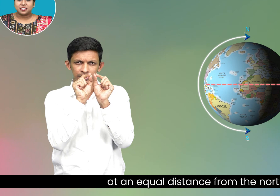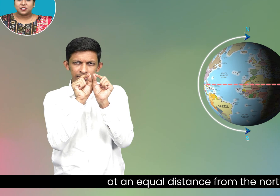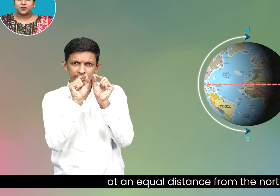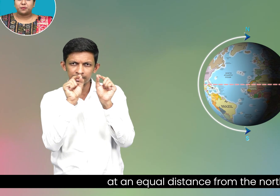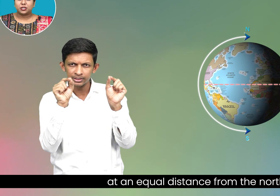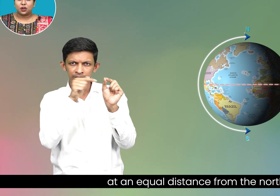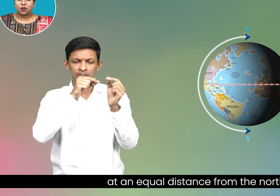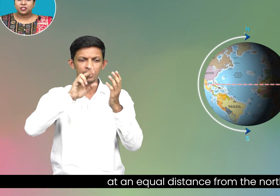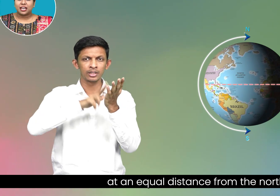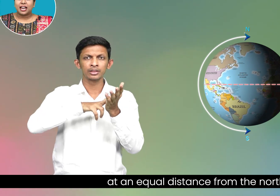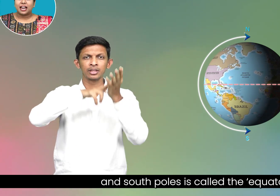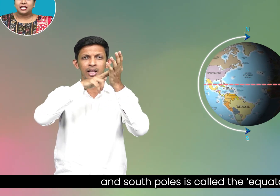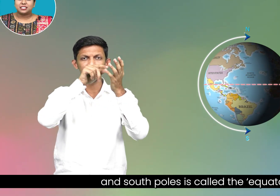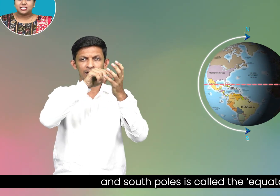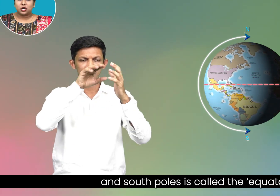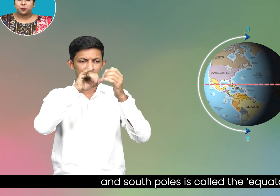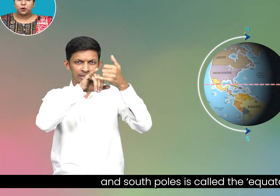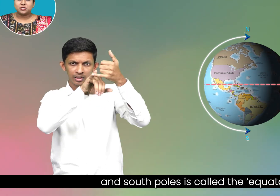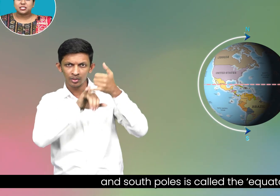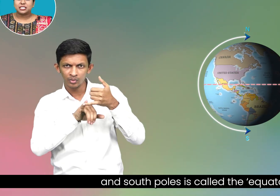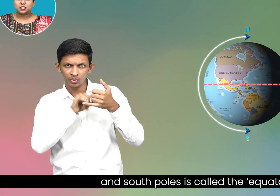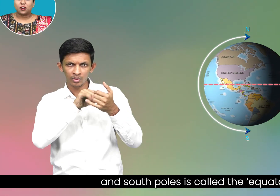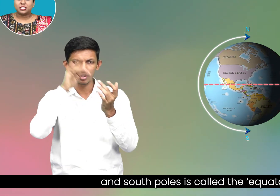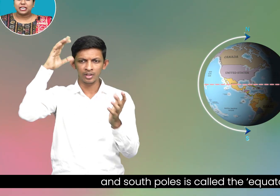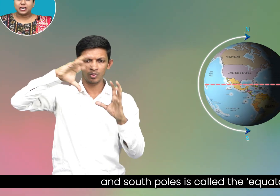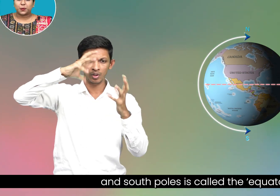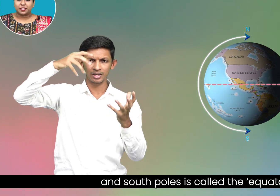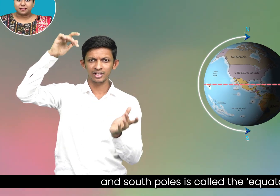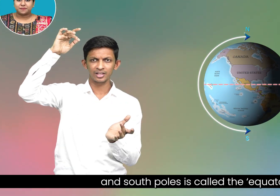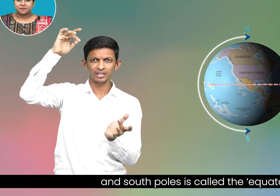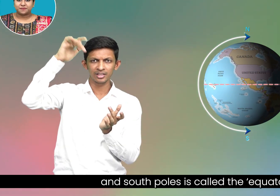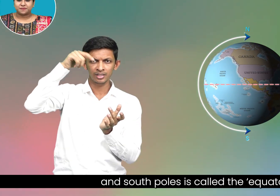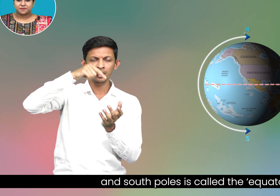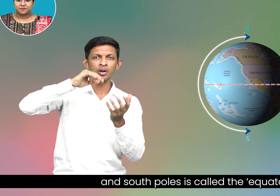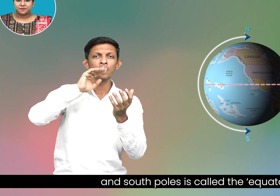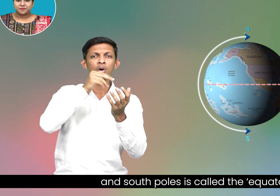distance from the north and south poles is called the equator.